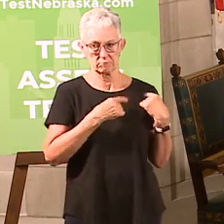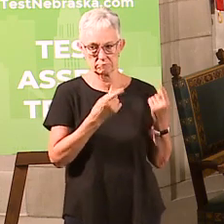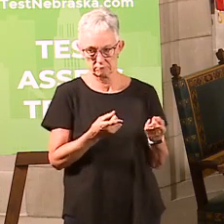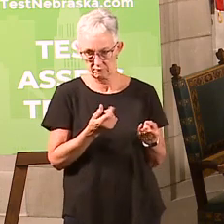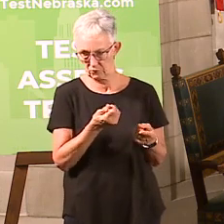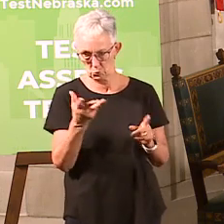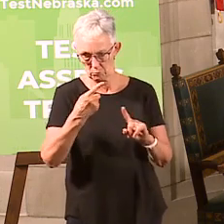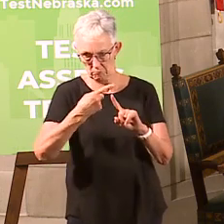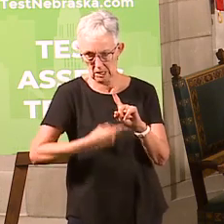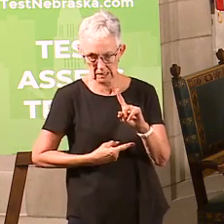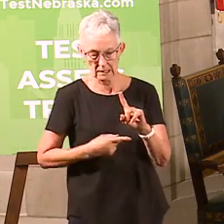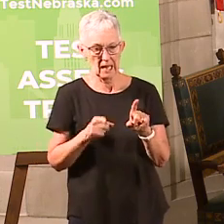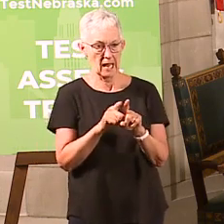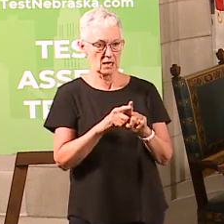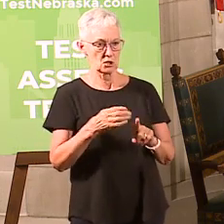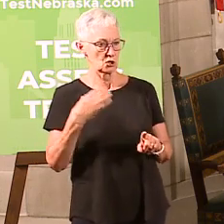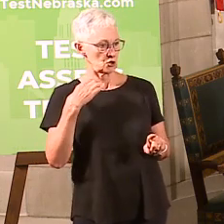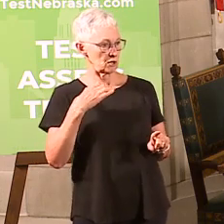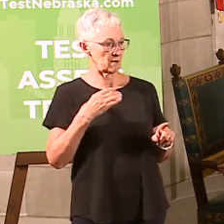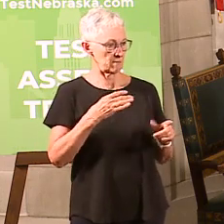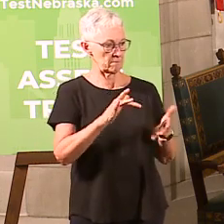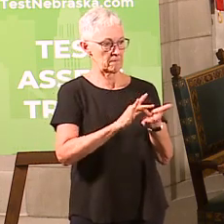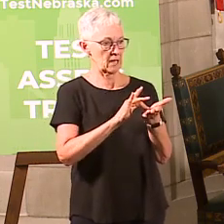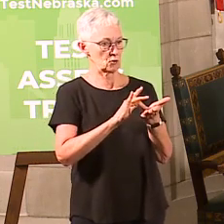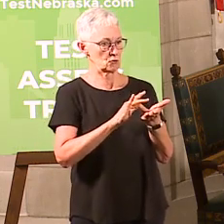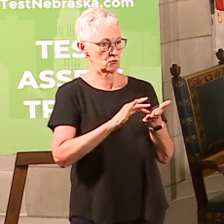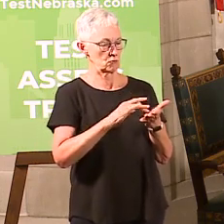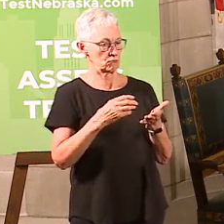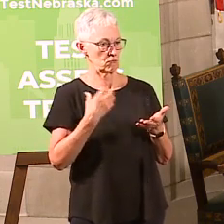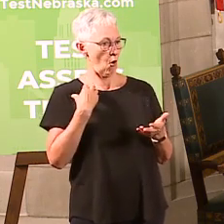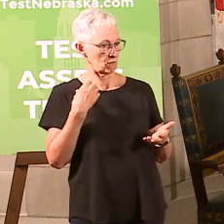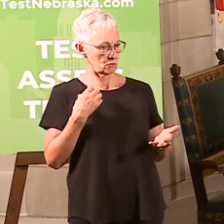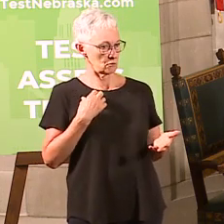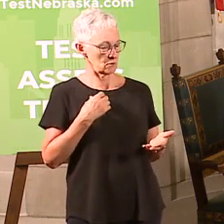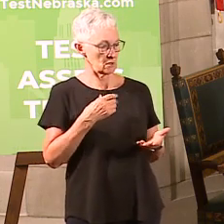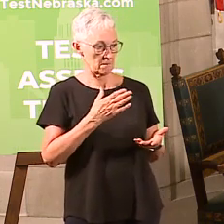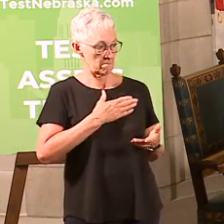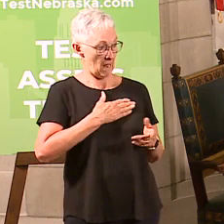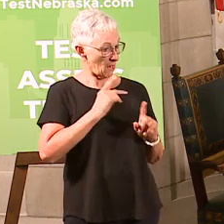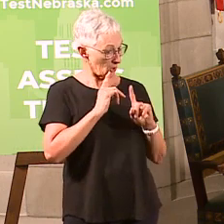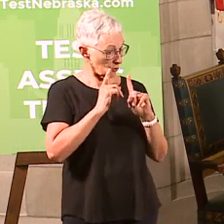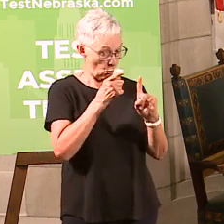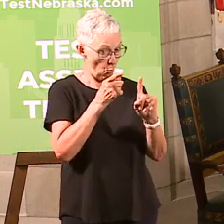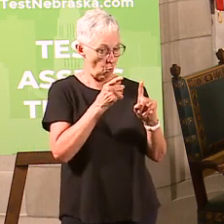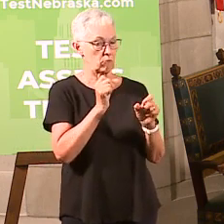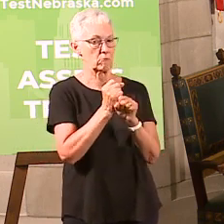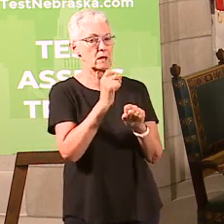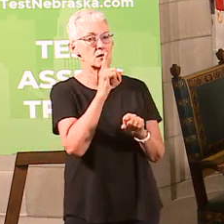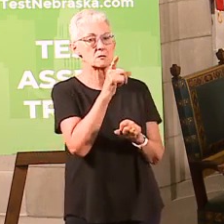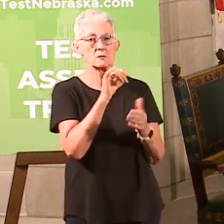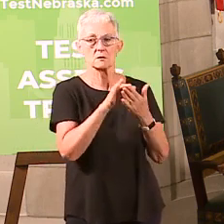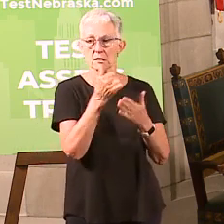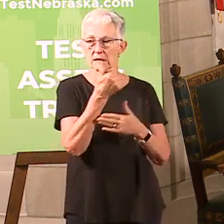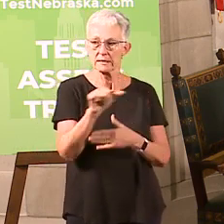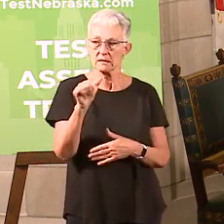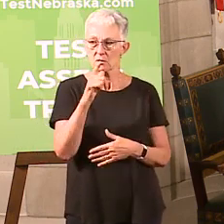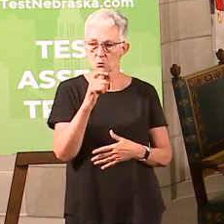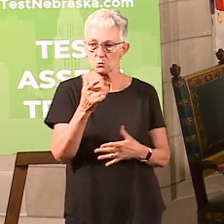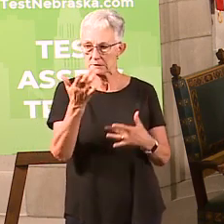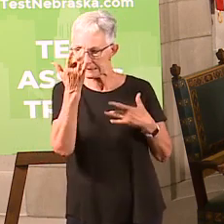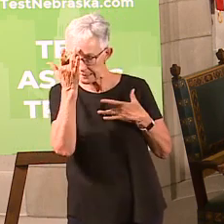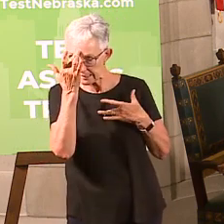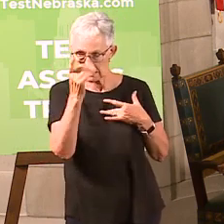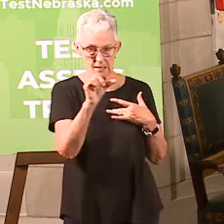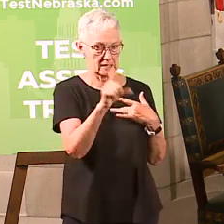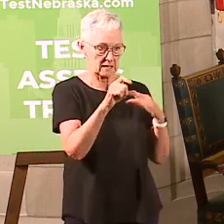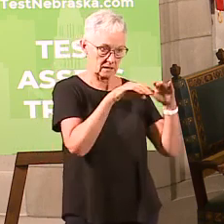medical officer, I feel my responsibility is to make sure everybody that needs a hospital bed or an ICU bed or a